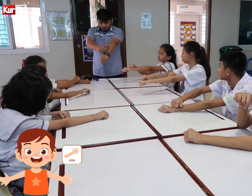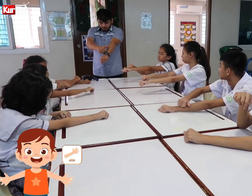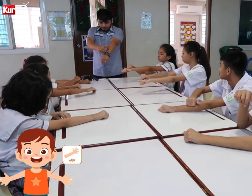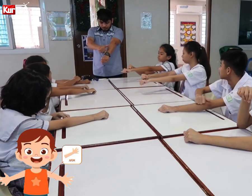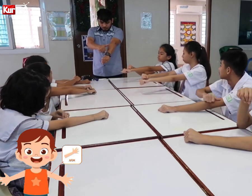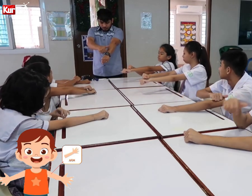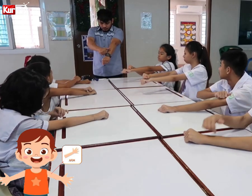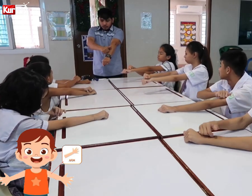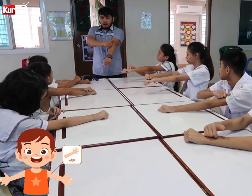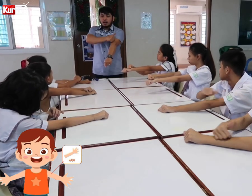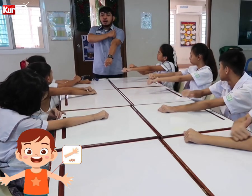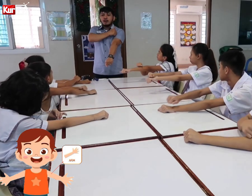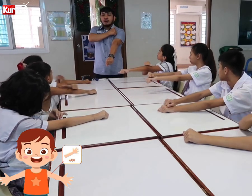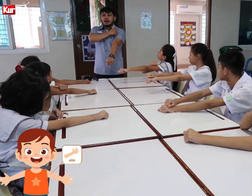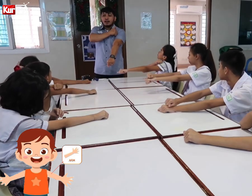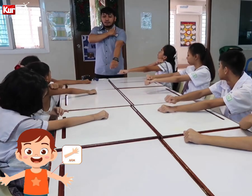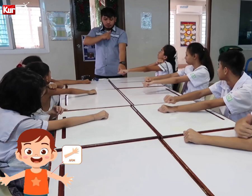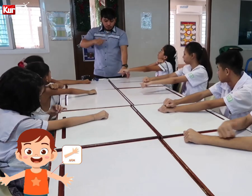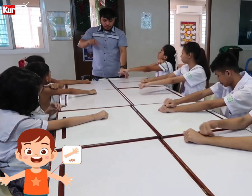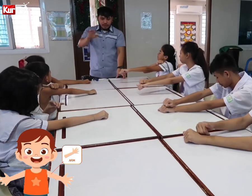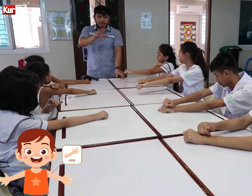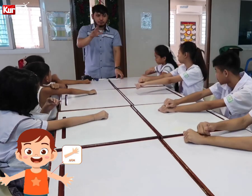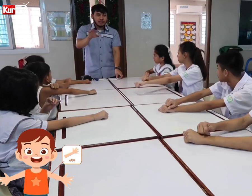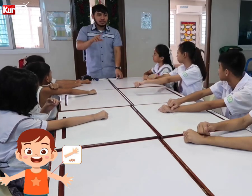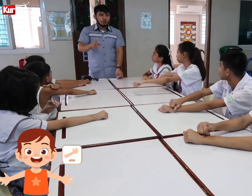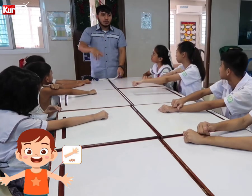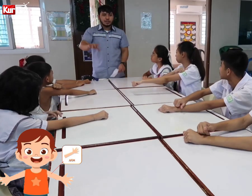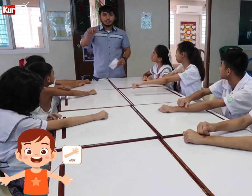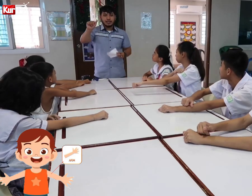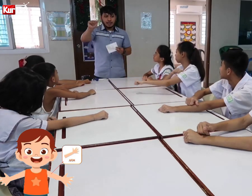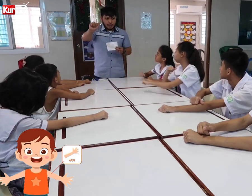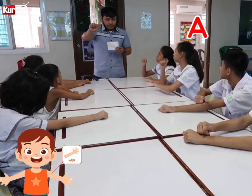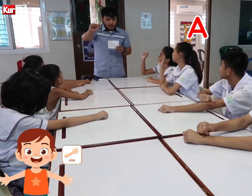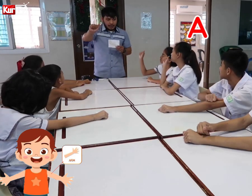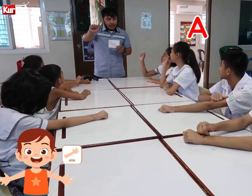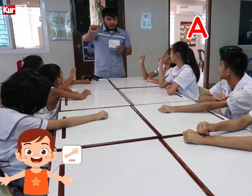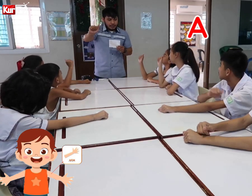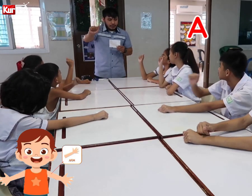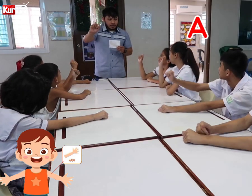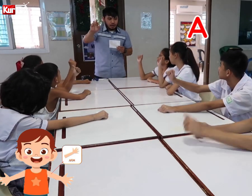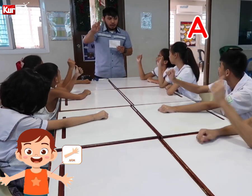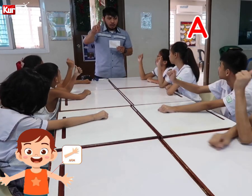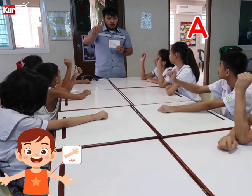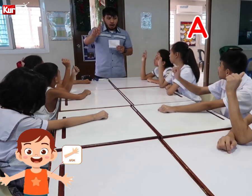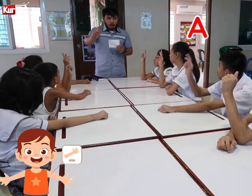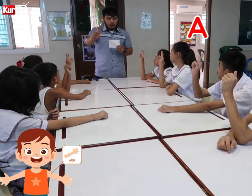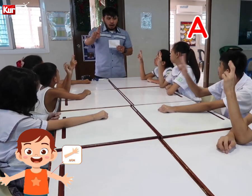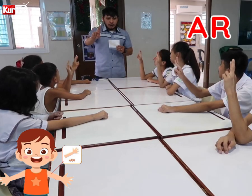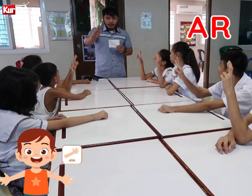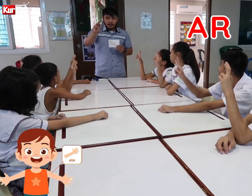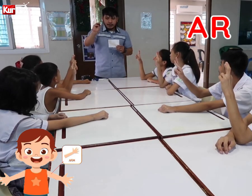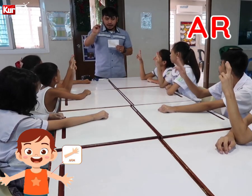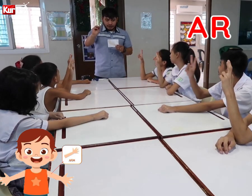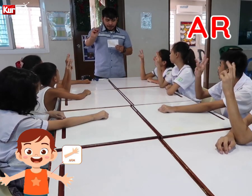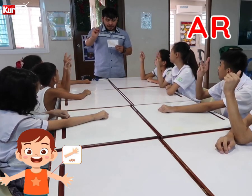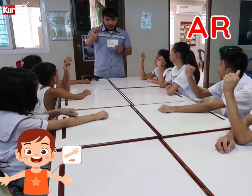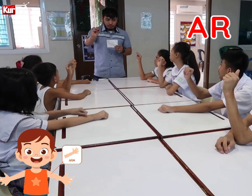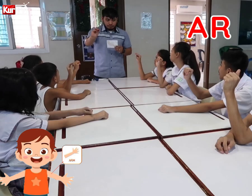Dito. Arm. Okay. Let's spell the word. A. R. M.